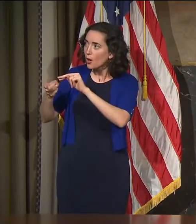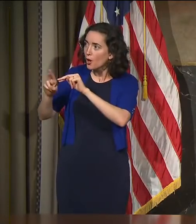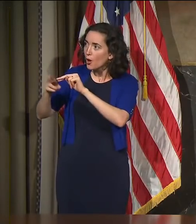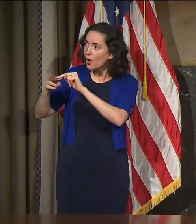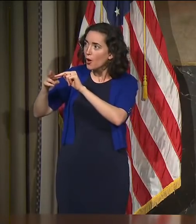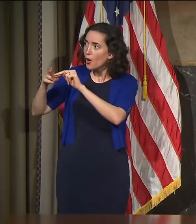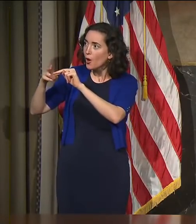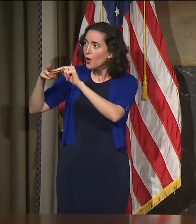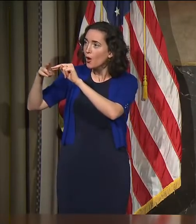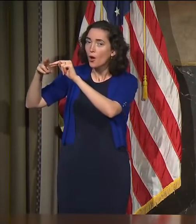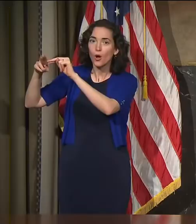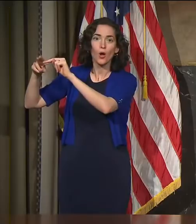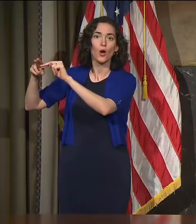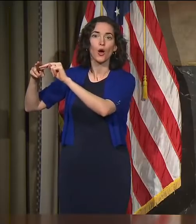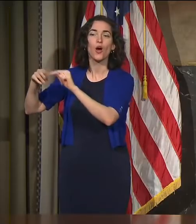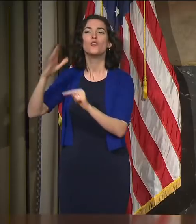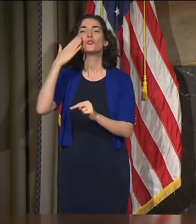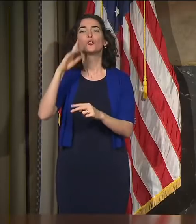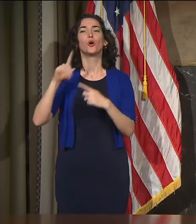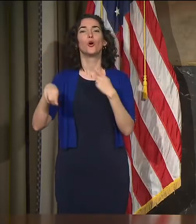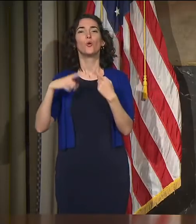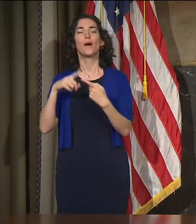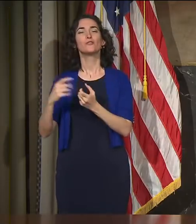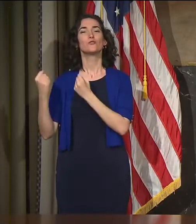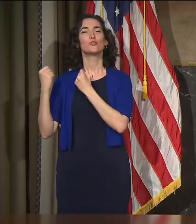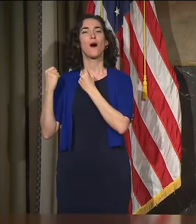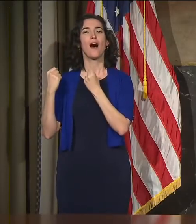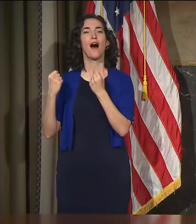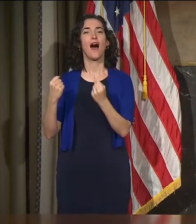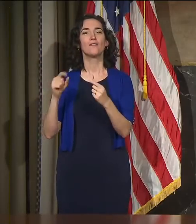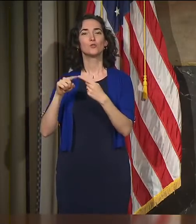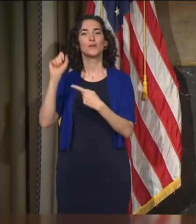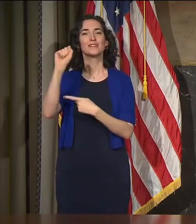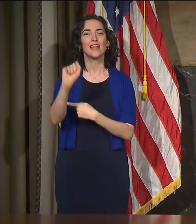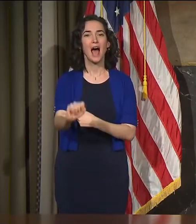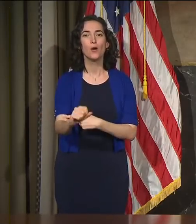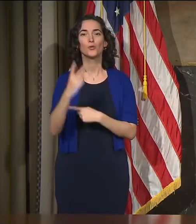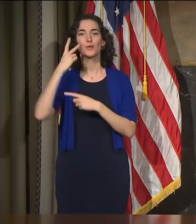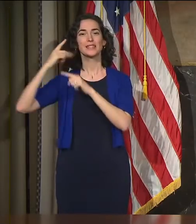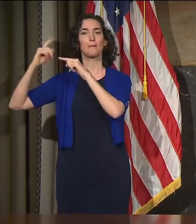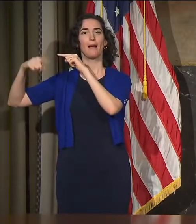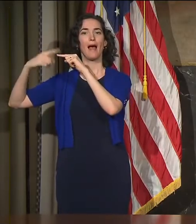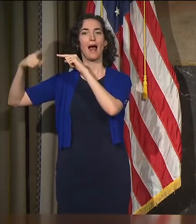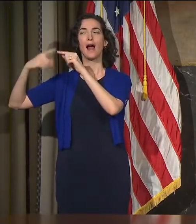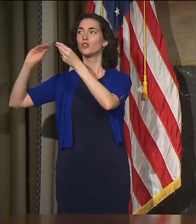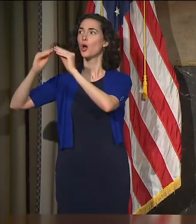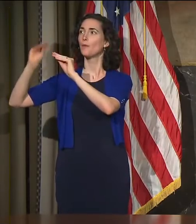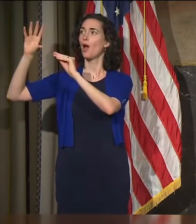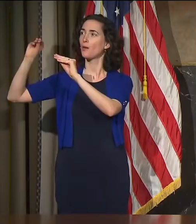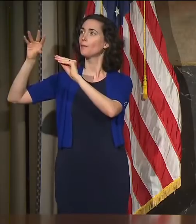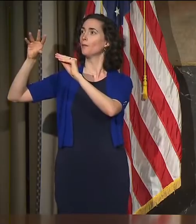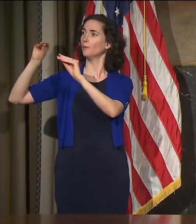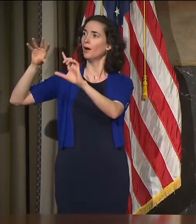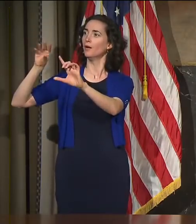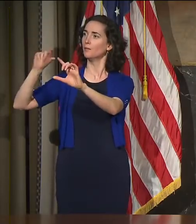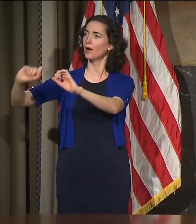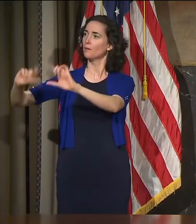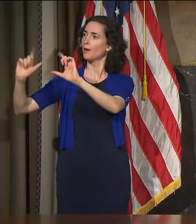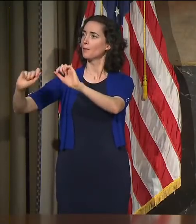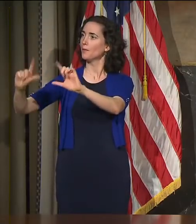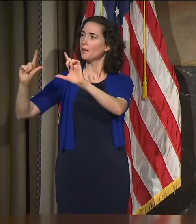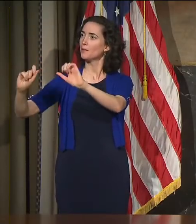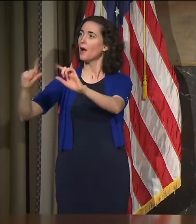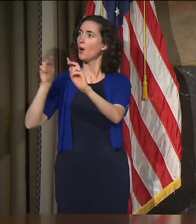watching the mile markers go down as you drive south. One step closer to where we want to be. And as we look forward to the holidays and the new